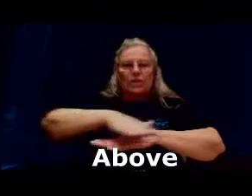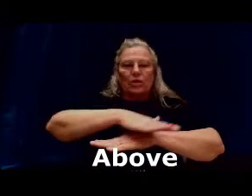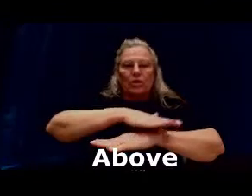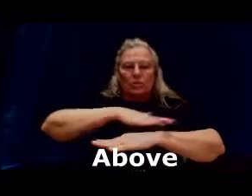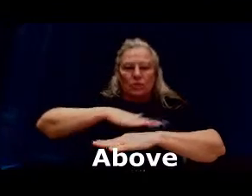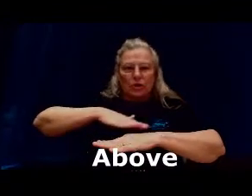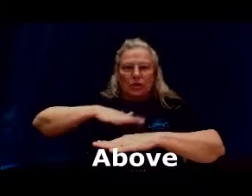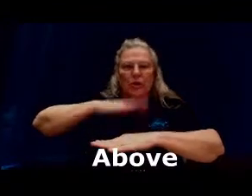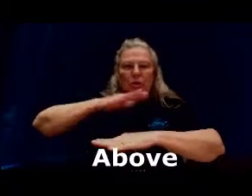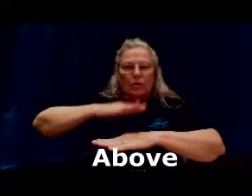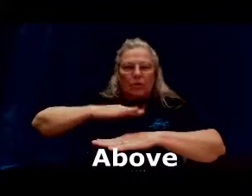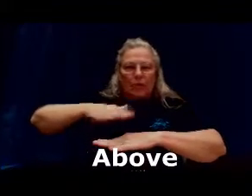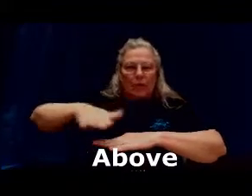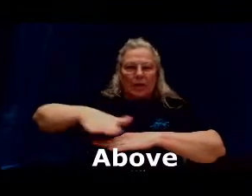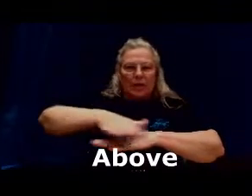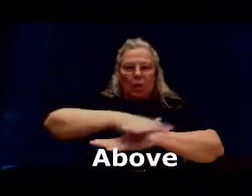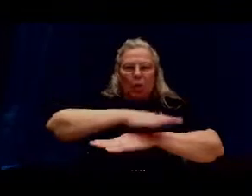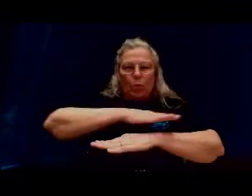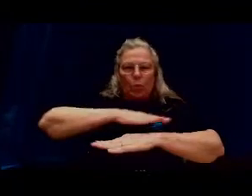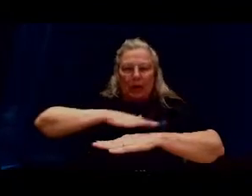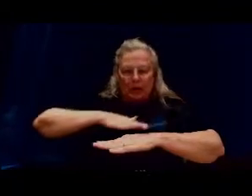circular motion with your dominant open hand.